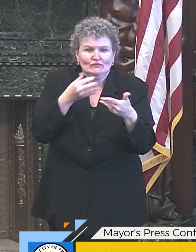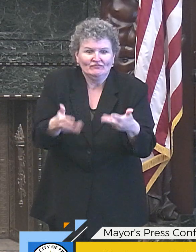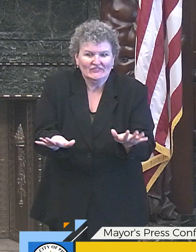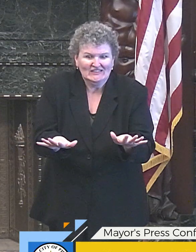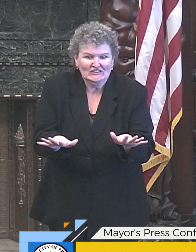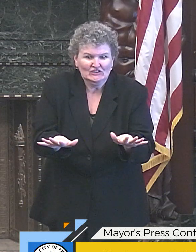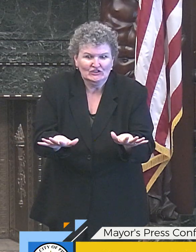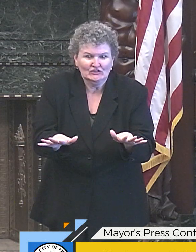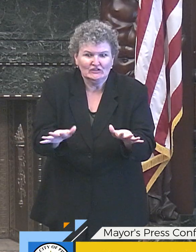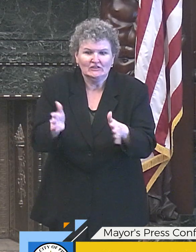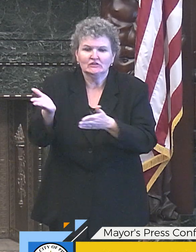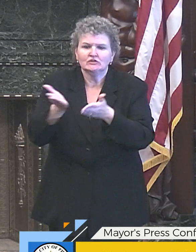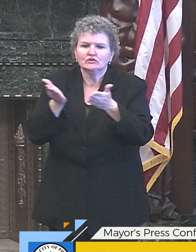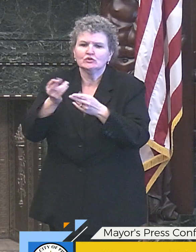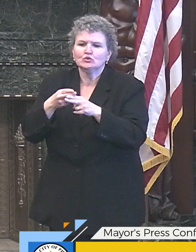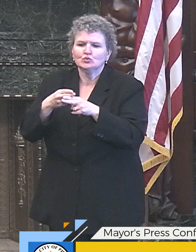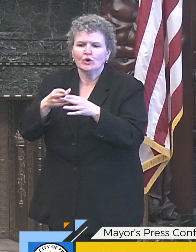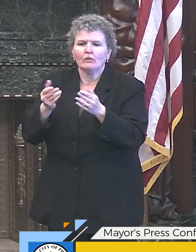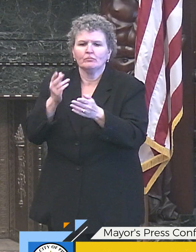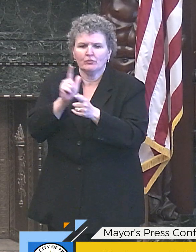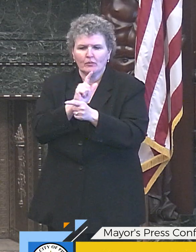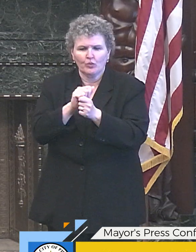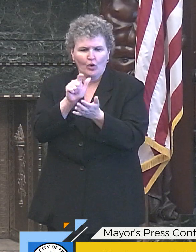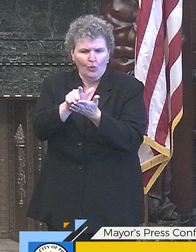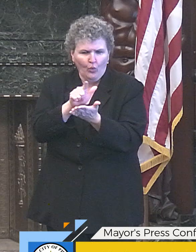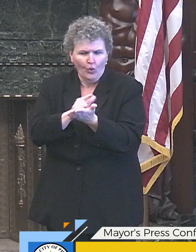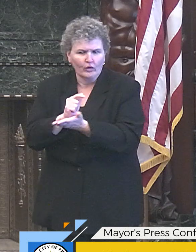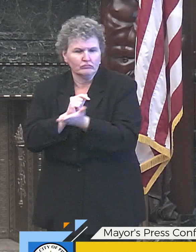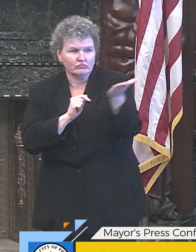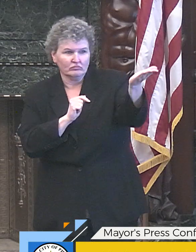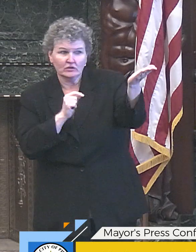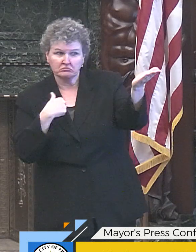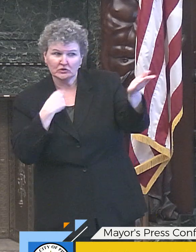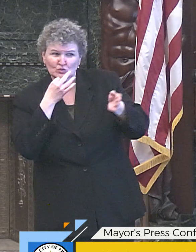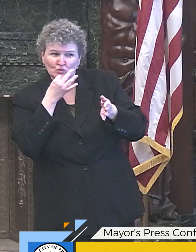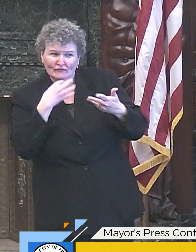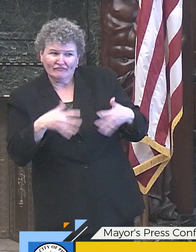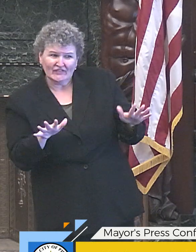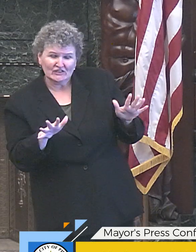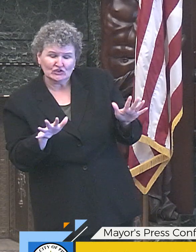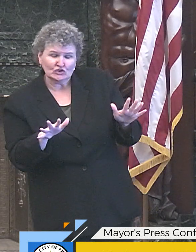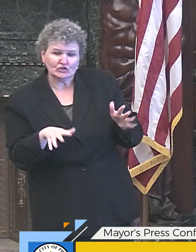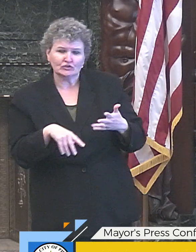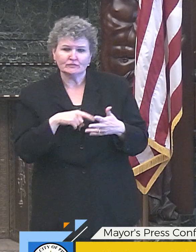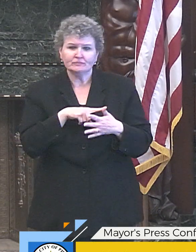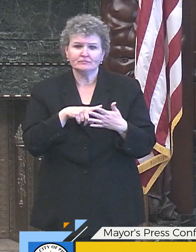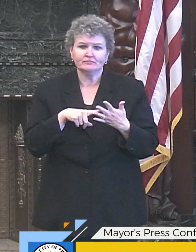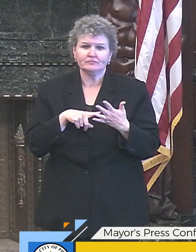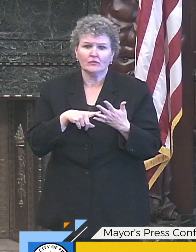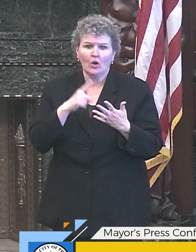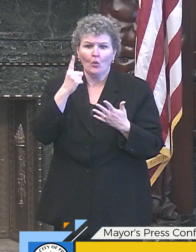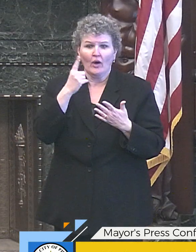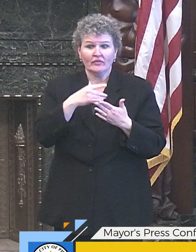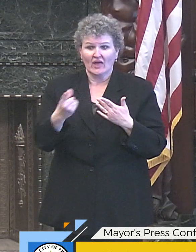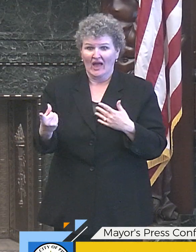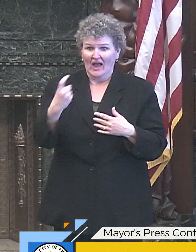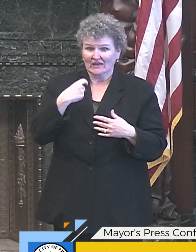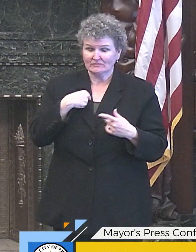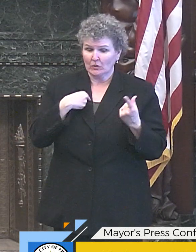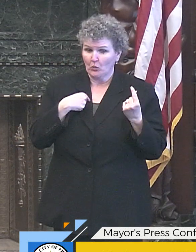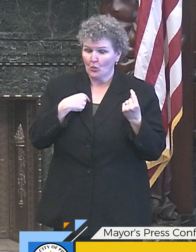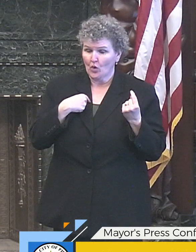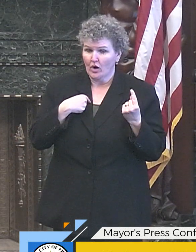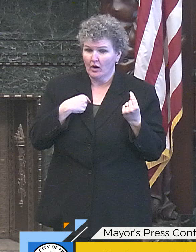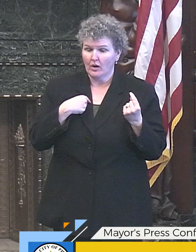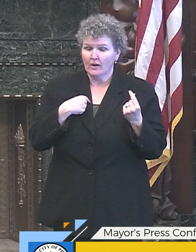appropriate attorneys in order to file petitions. One of the things that advocates are asking us to do is to, by